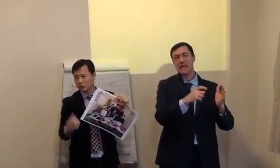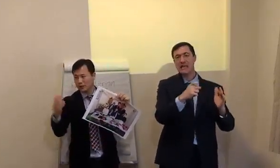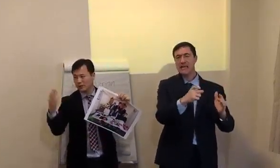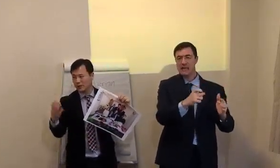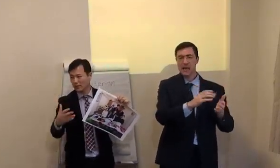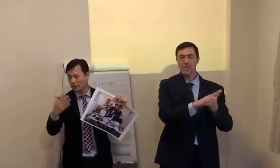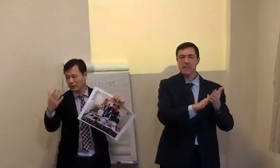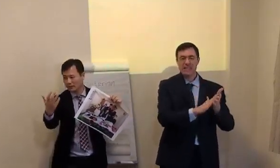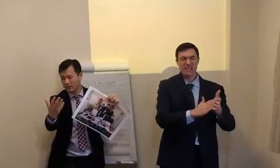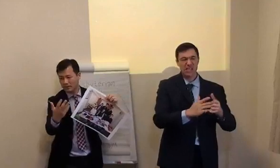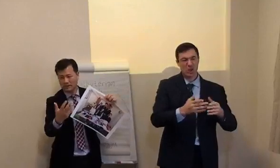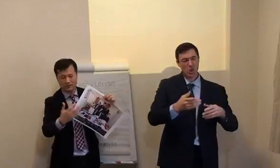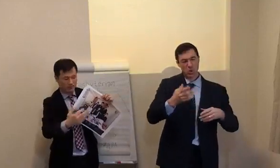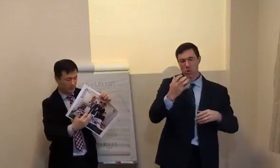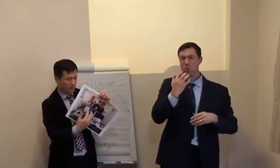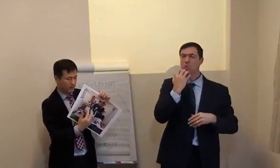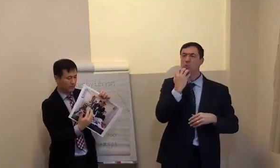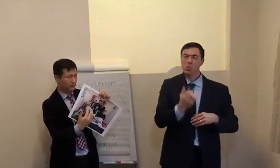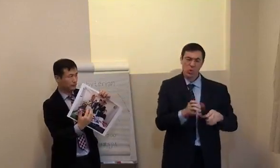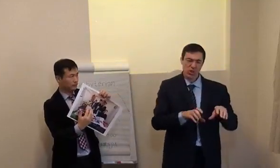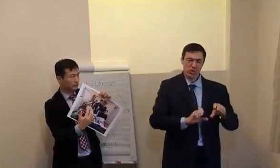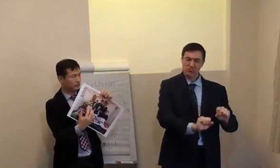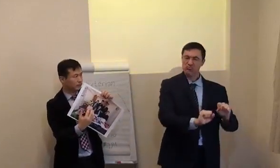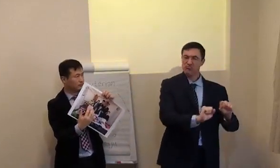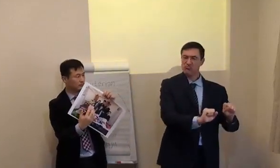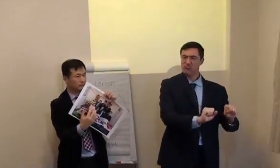Jewish kind of type of church. Yeah.